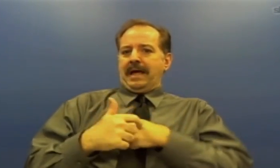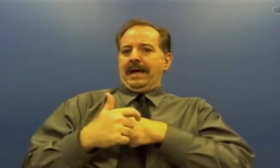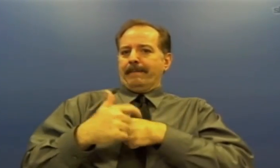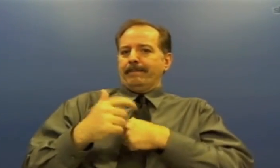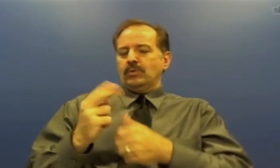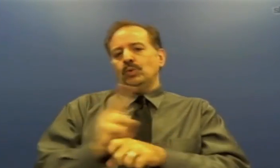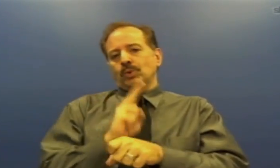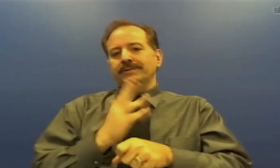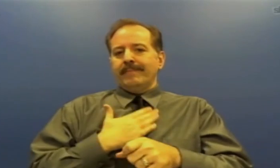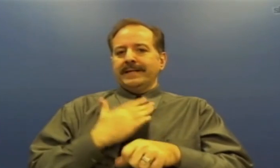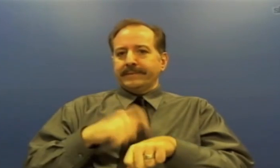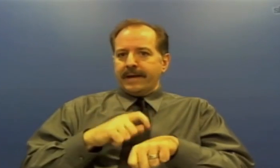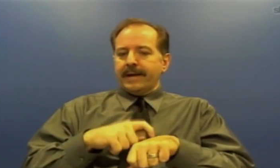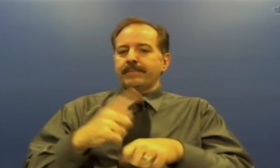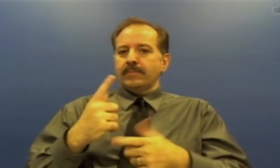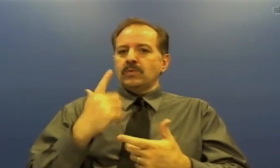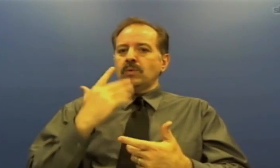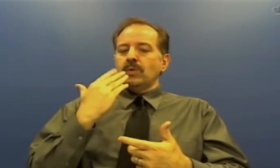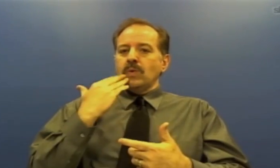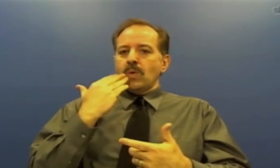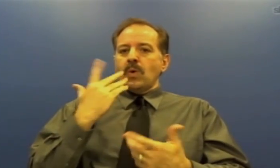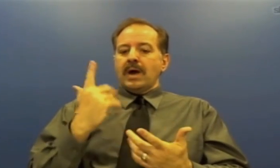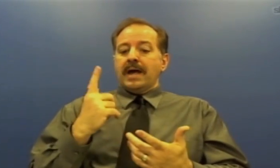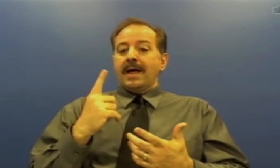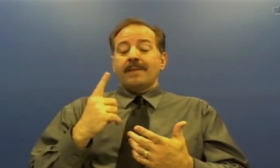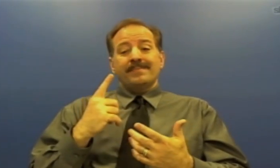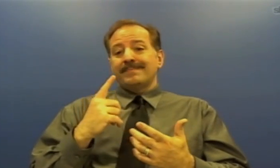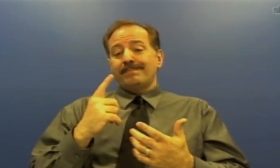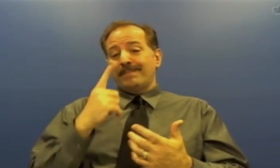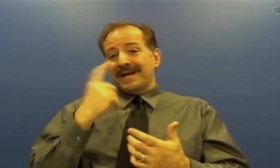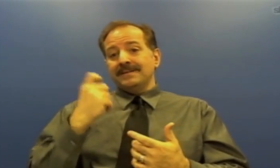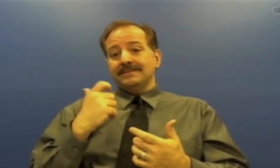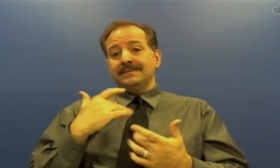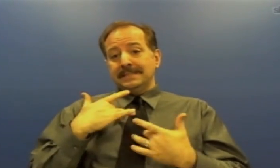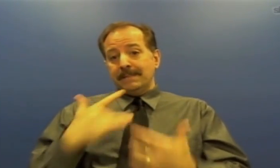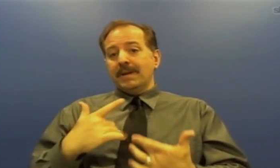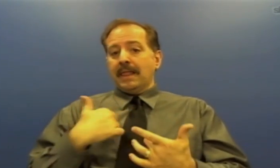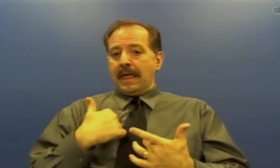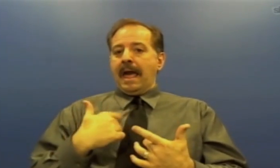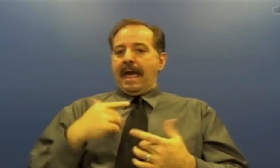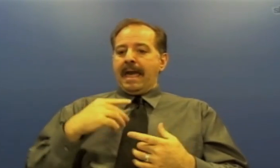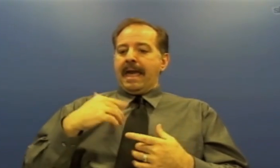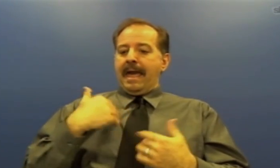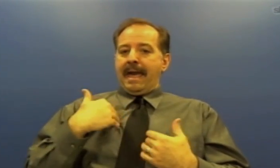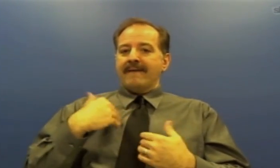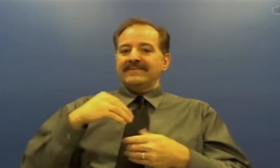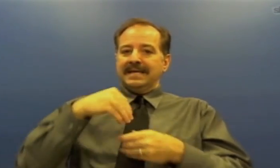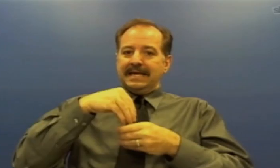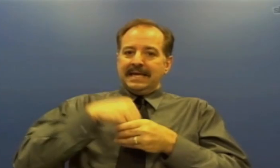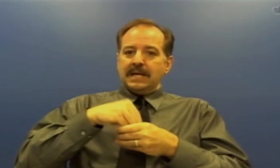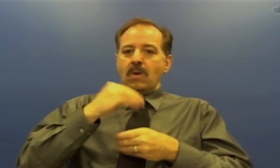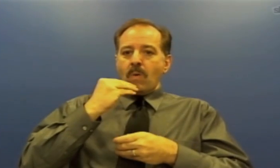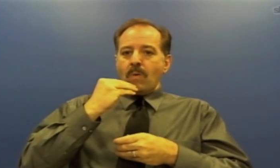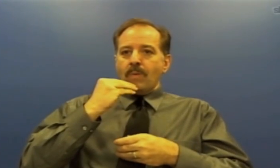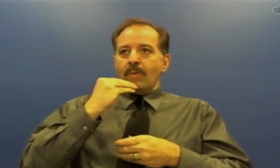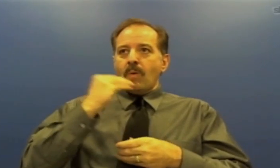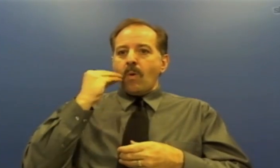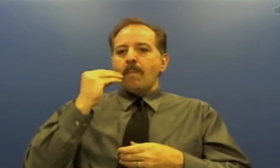but it improves my efficiency in terms of how I use my time. And I say that because what normally happens is that I